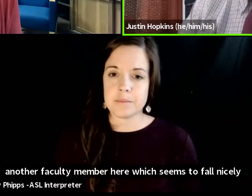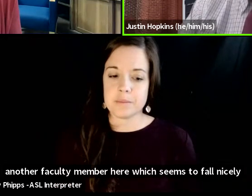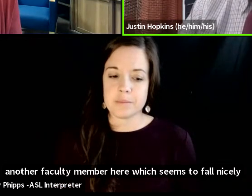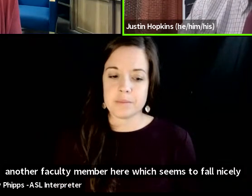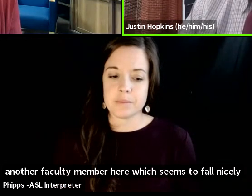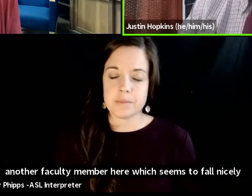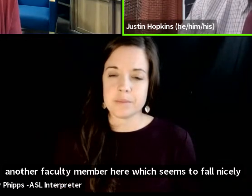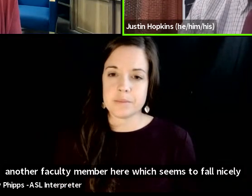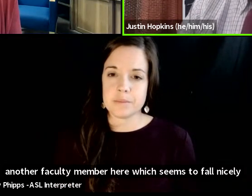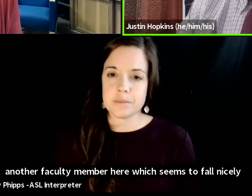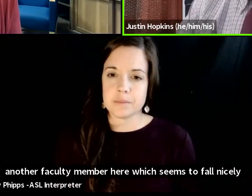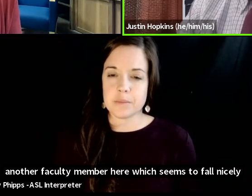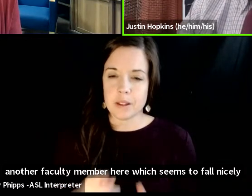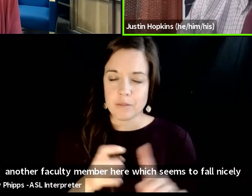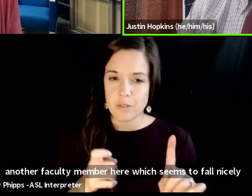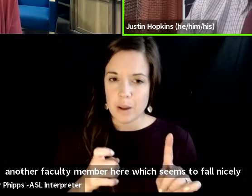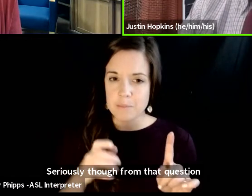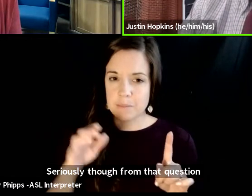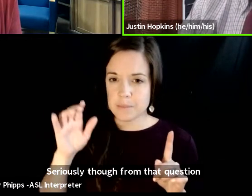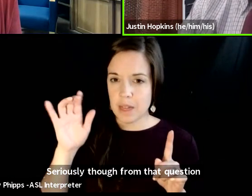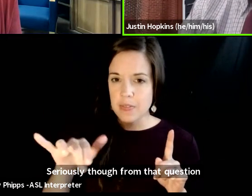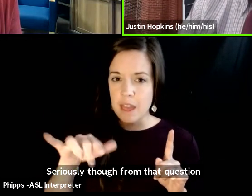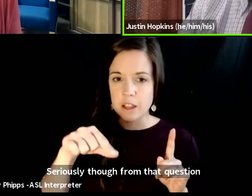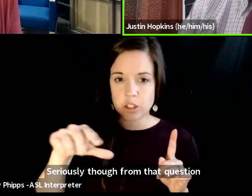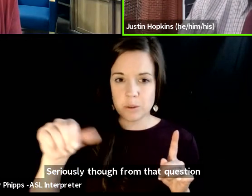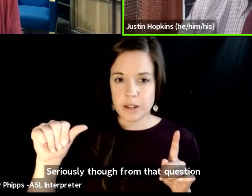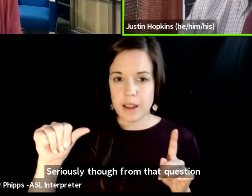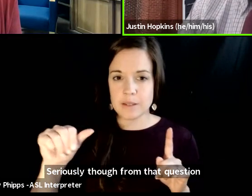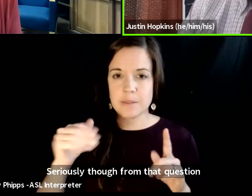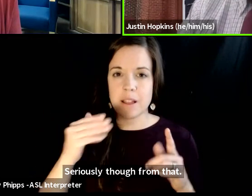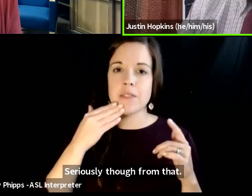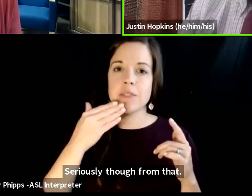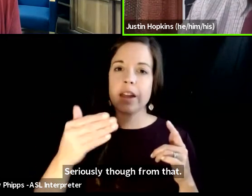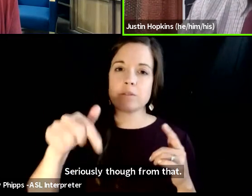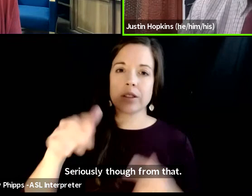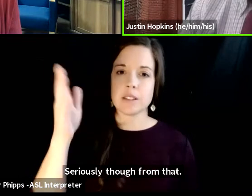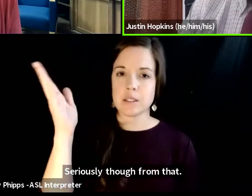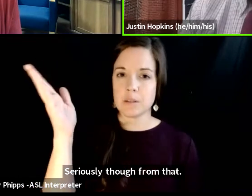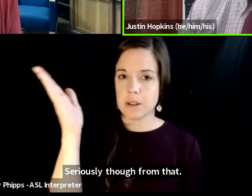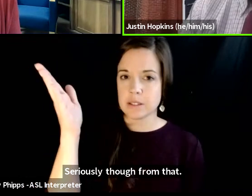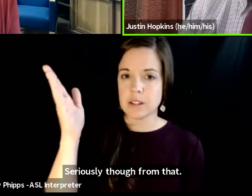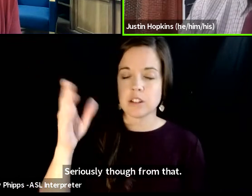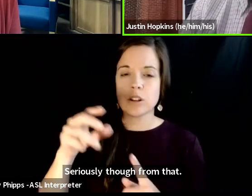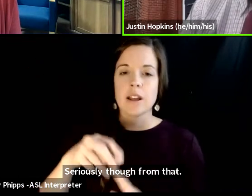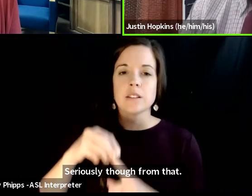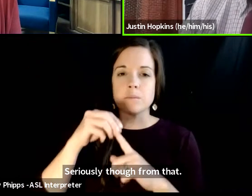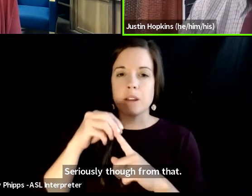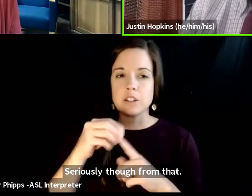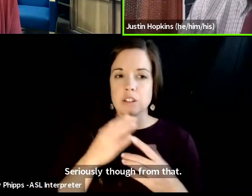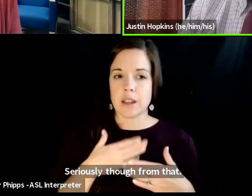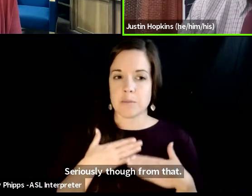from that question and answer. Thanks for this presentation. I especially appreciate and agree